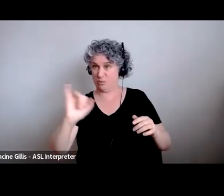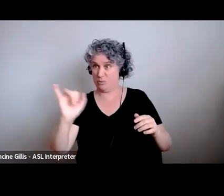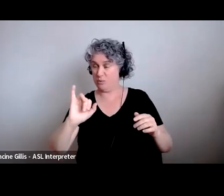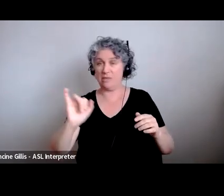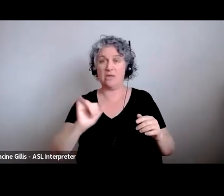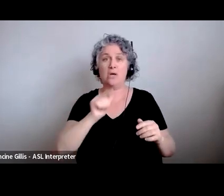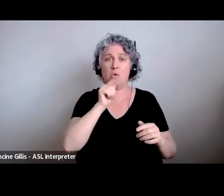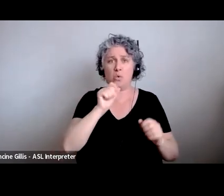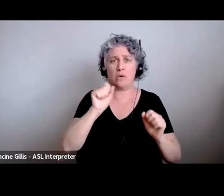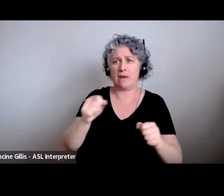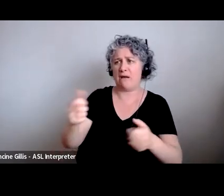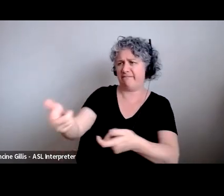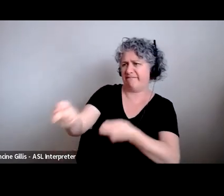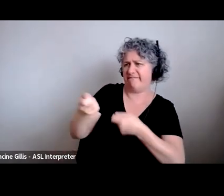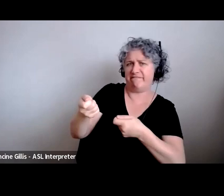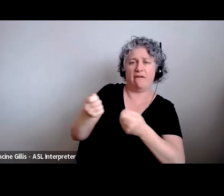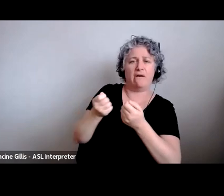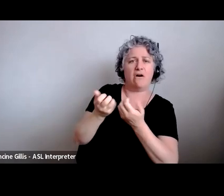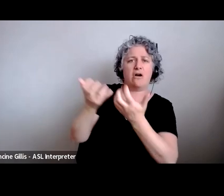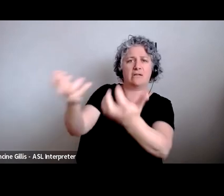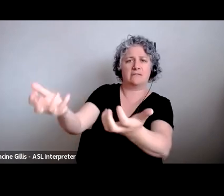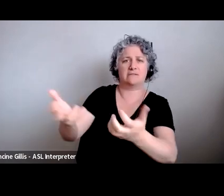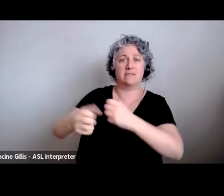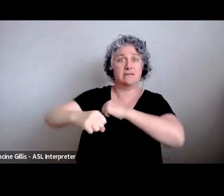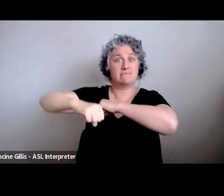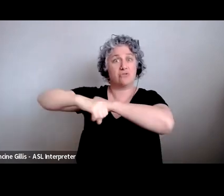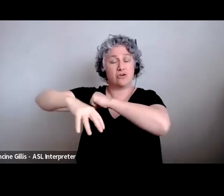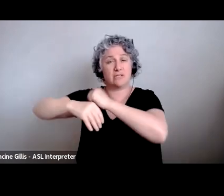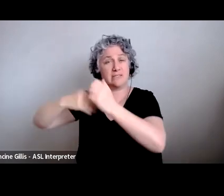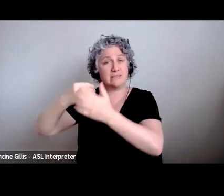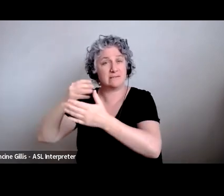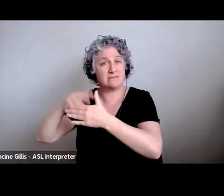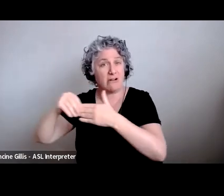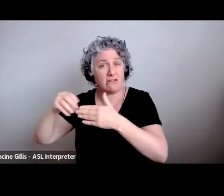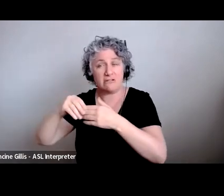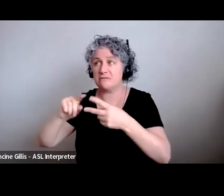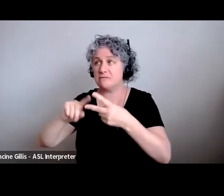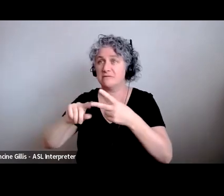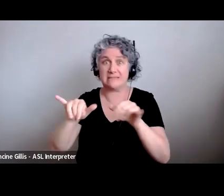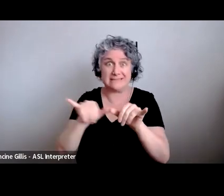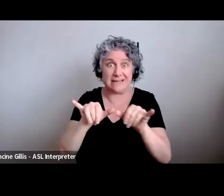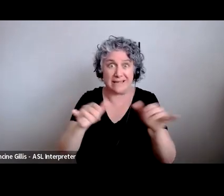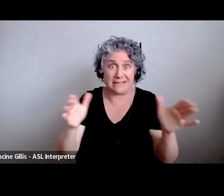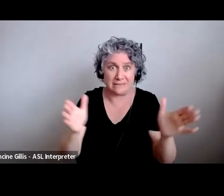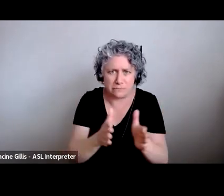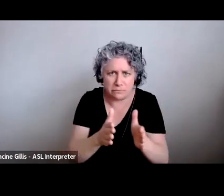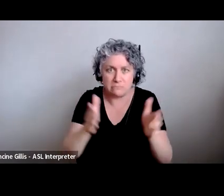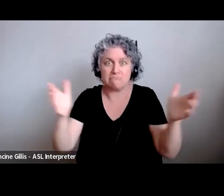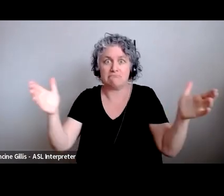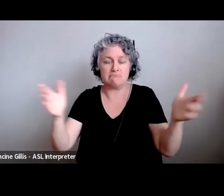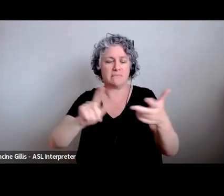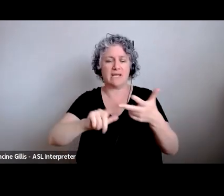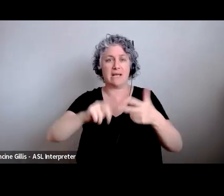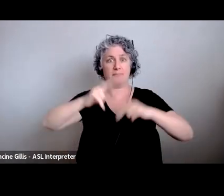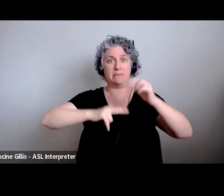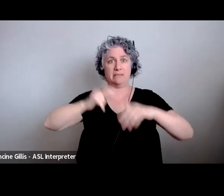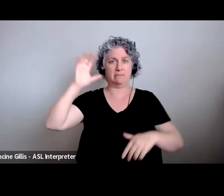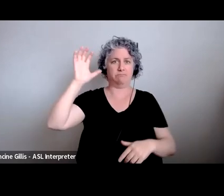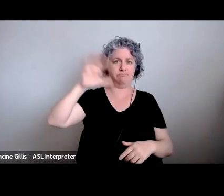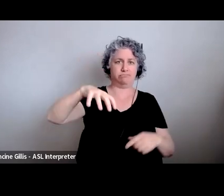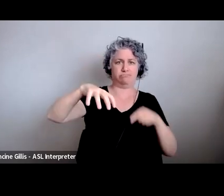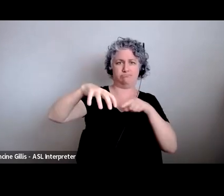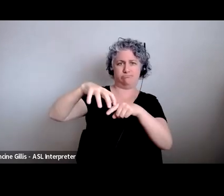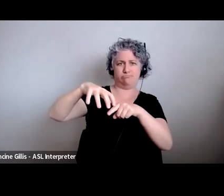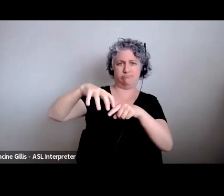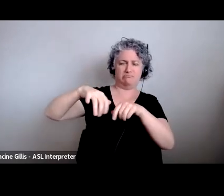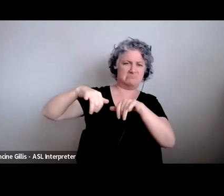marketing dollars, it's about size, and it's a building. It's really hard as an independent company to have a consistent relationship